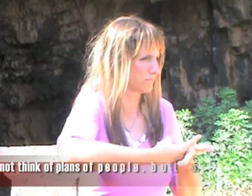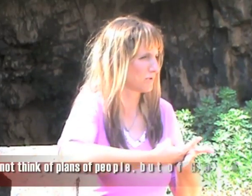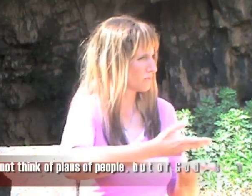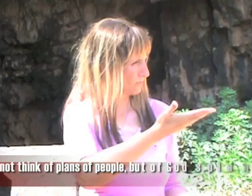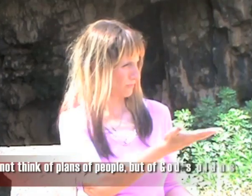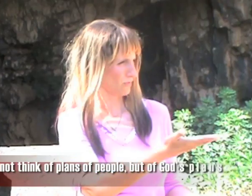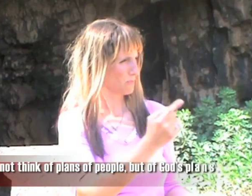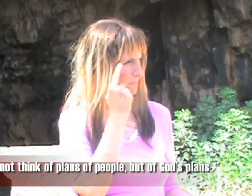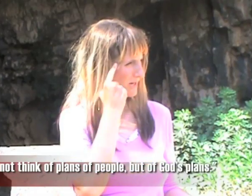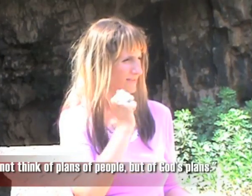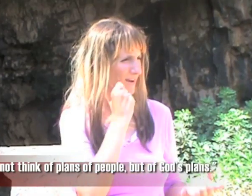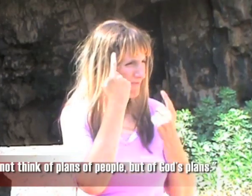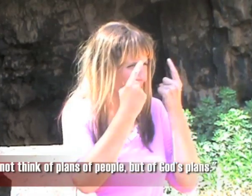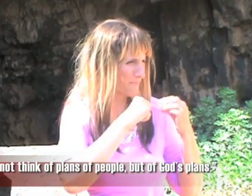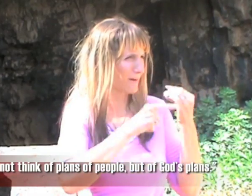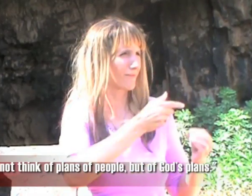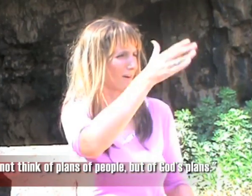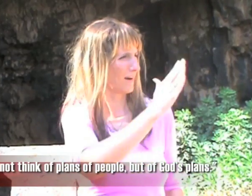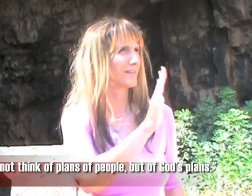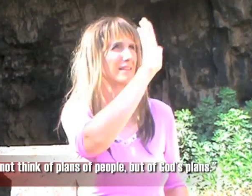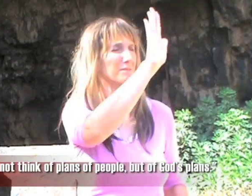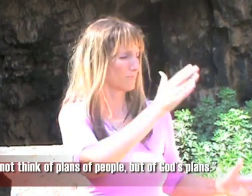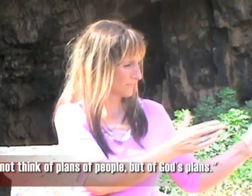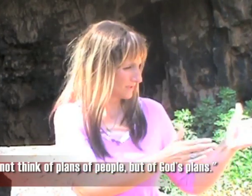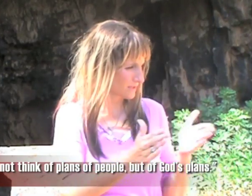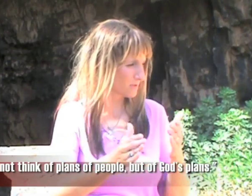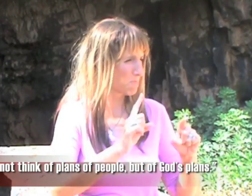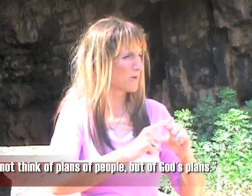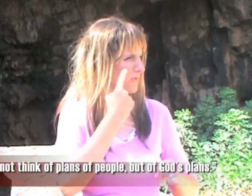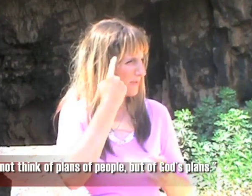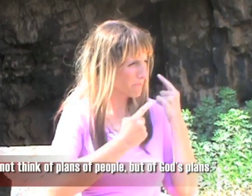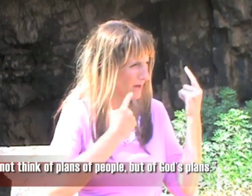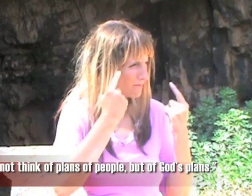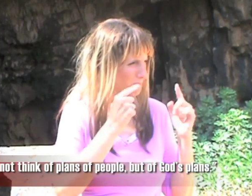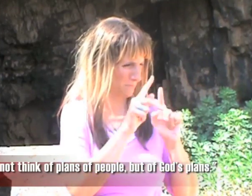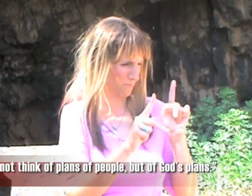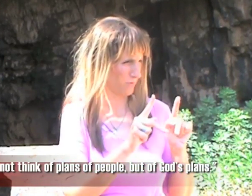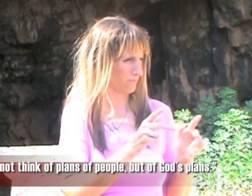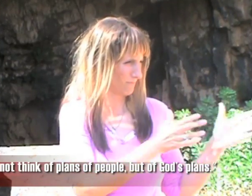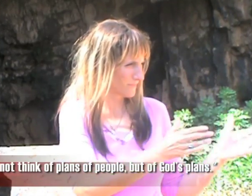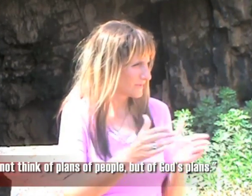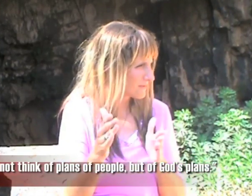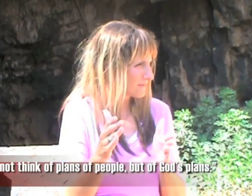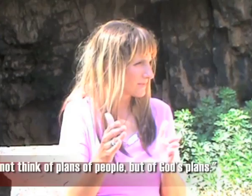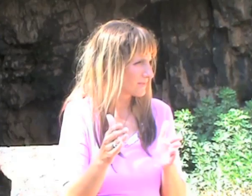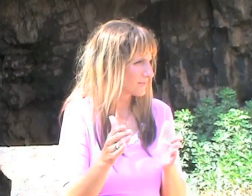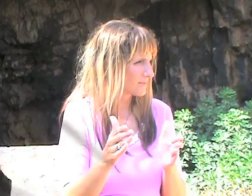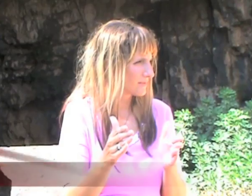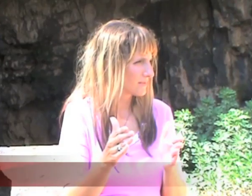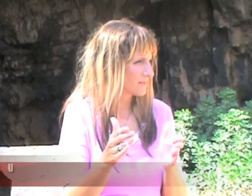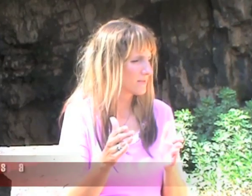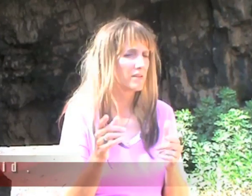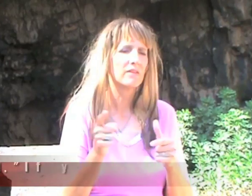stumbling block to me. You do not have in mind the concerns of God, but merely human